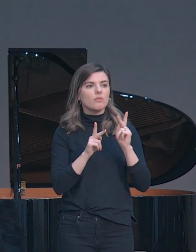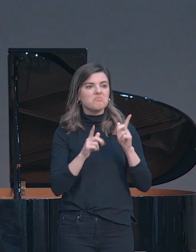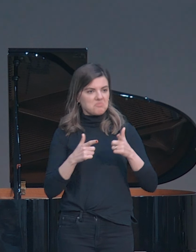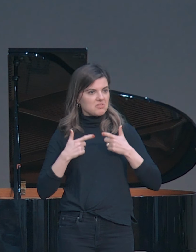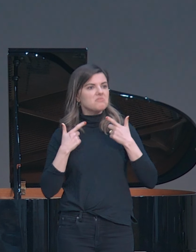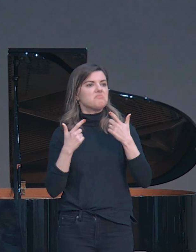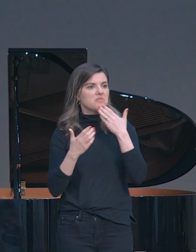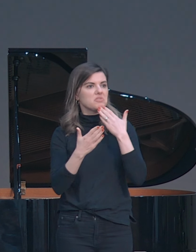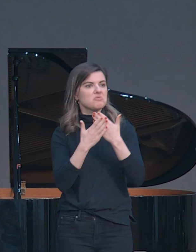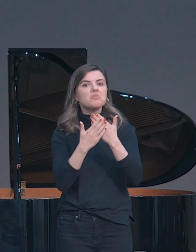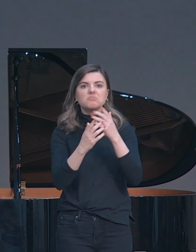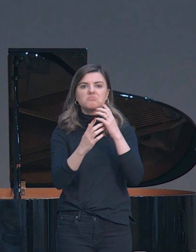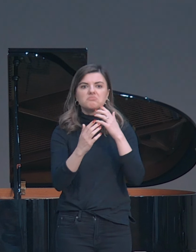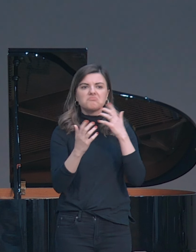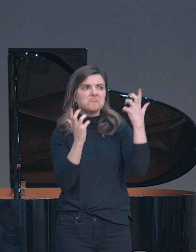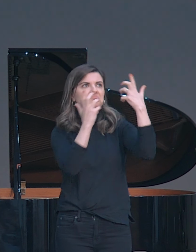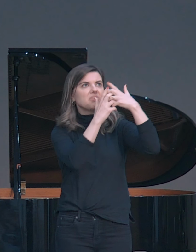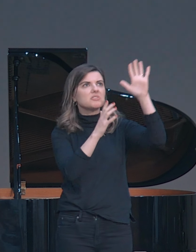goal.